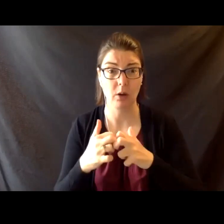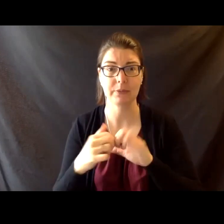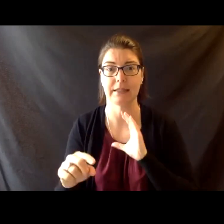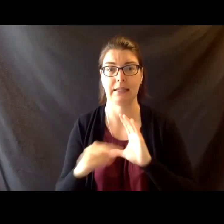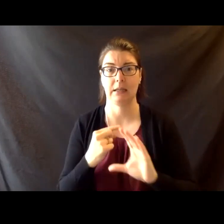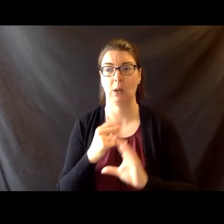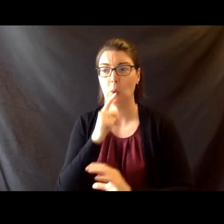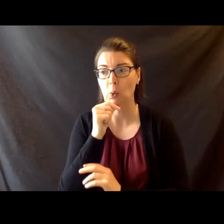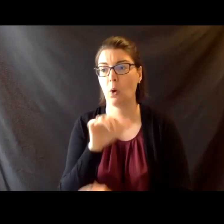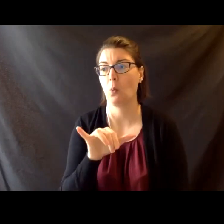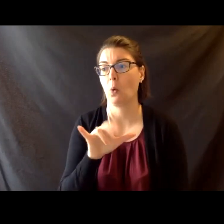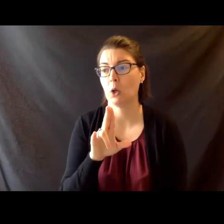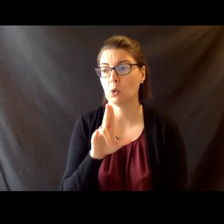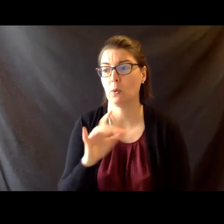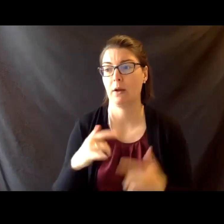email